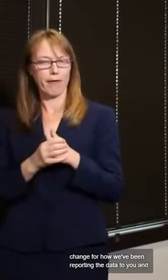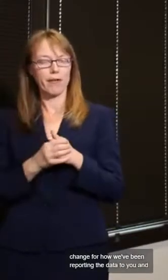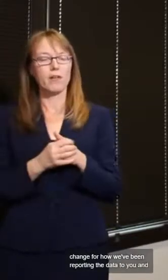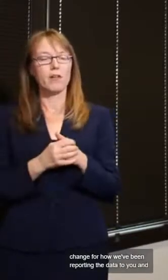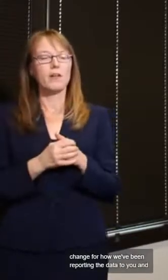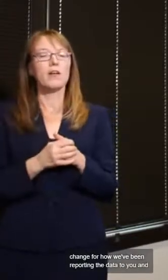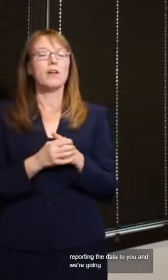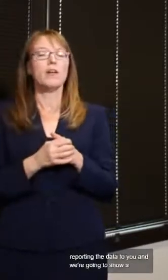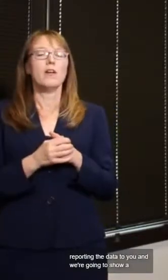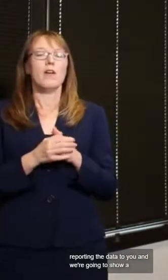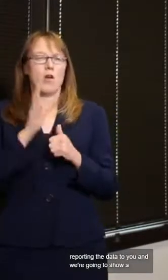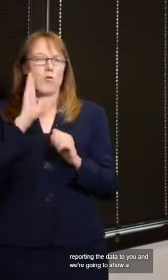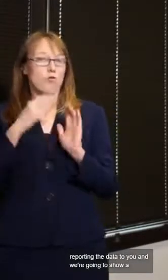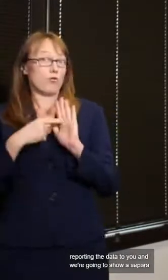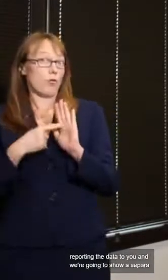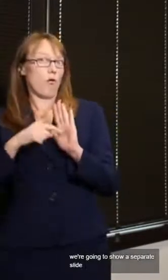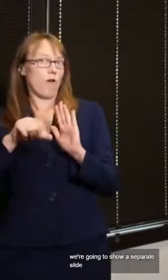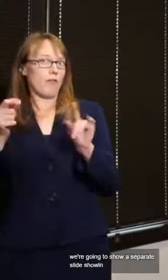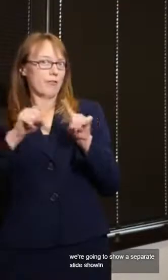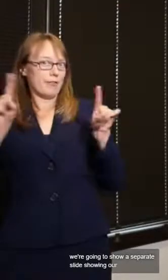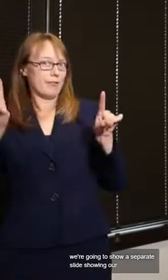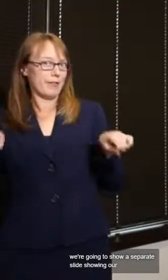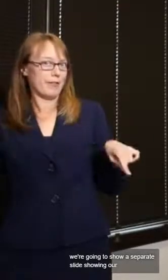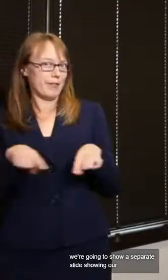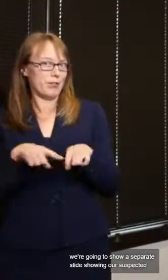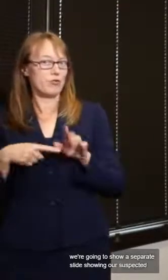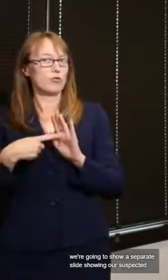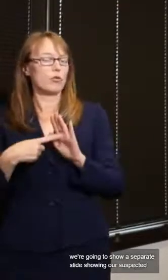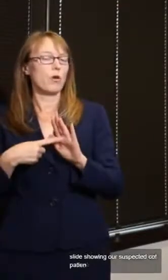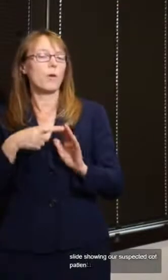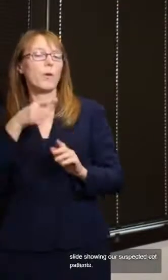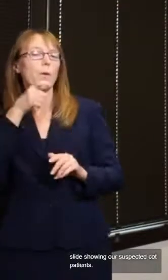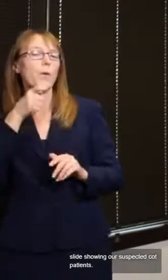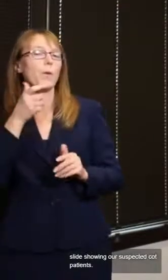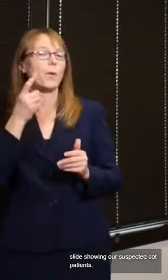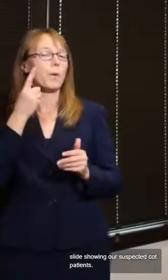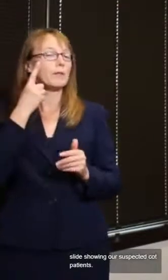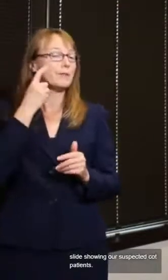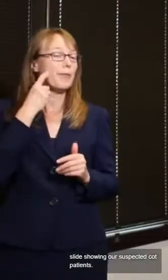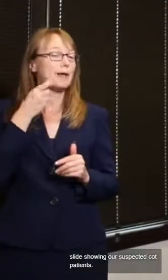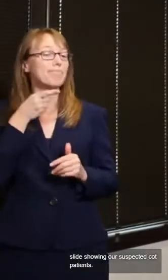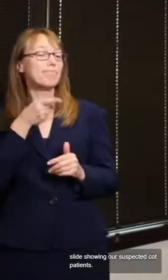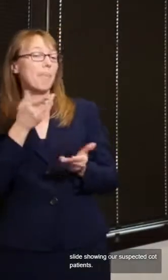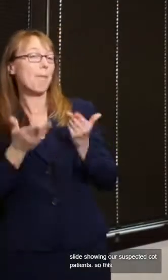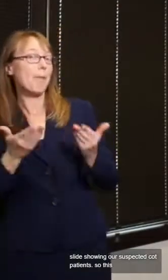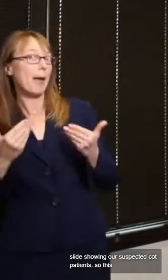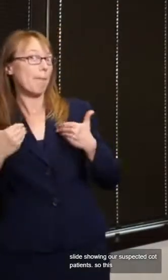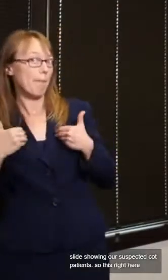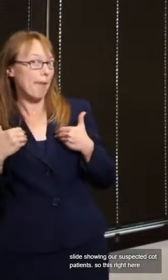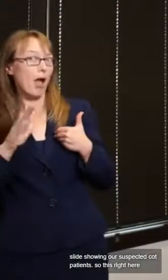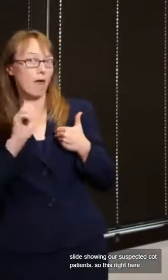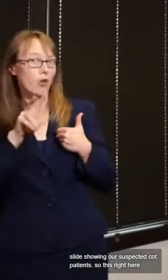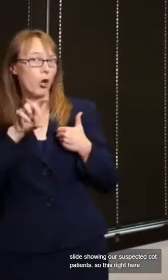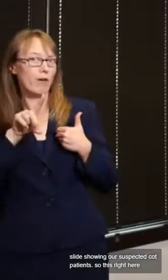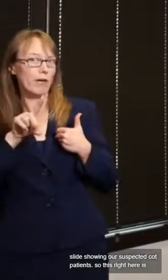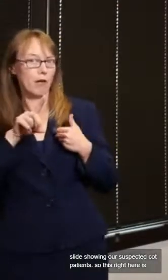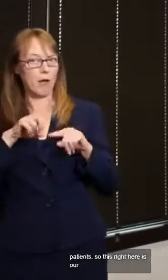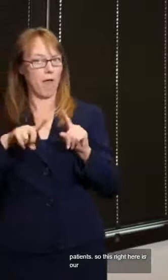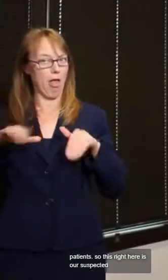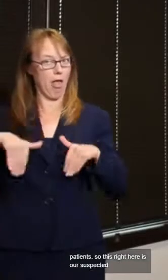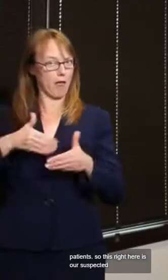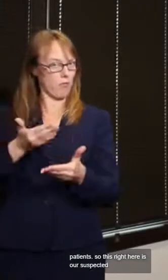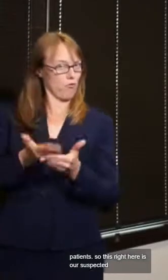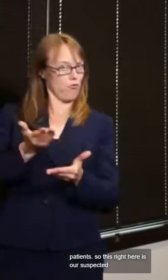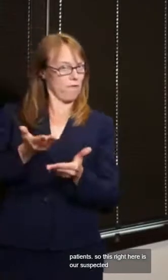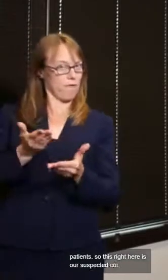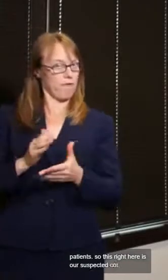And we're going to show a separate slide showing our suspected COVID patients. So this slide here is our suspected